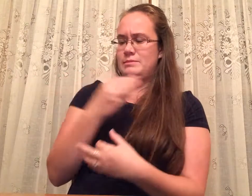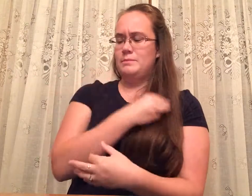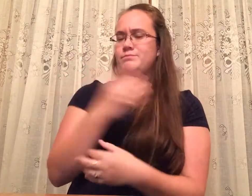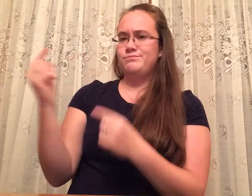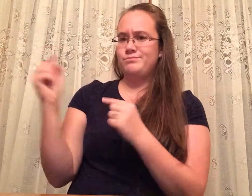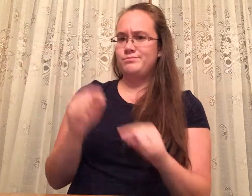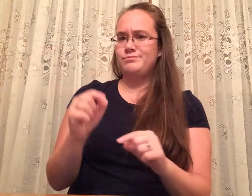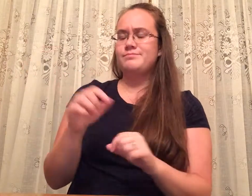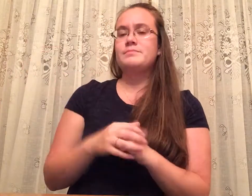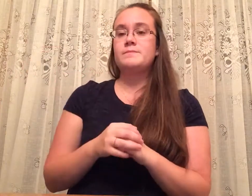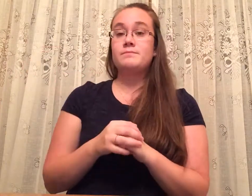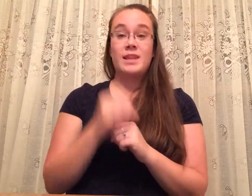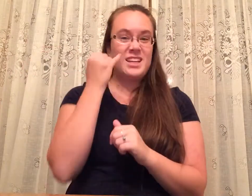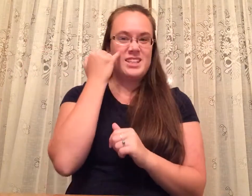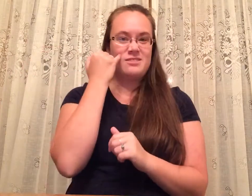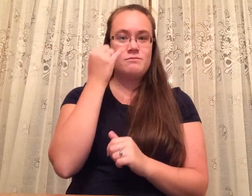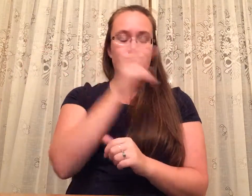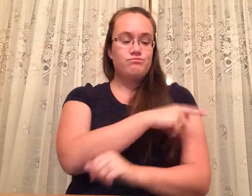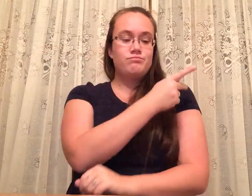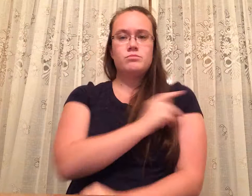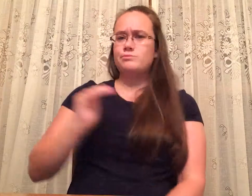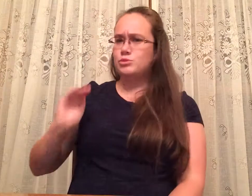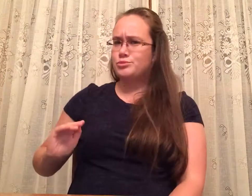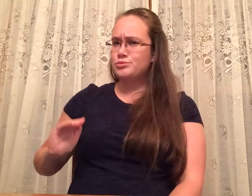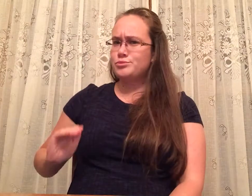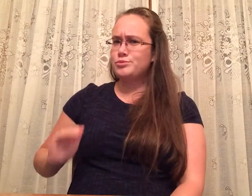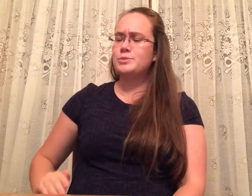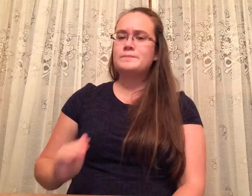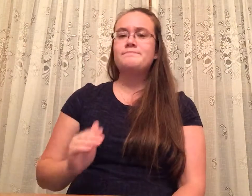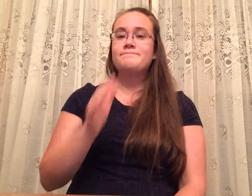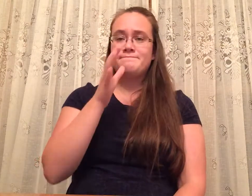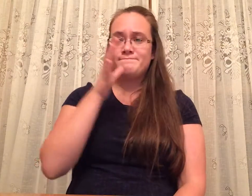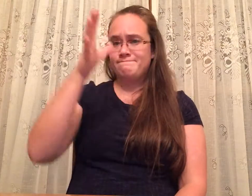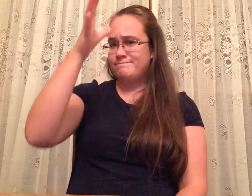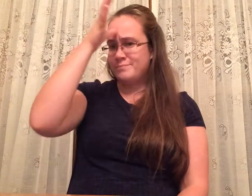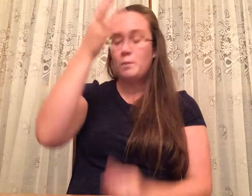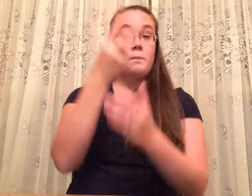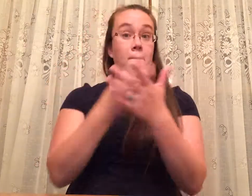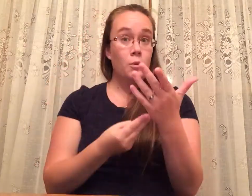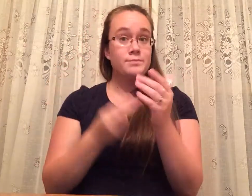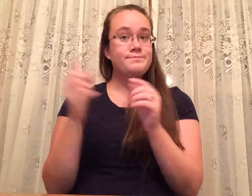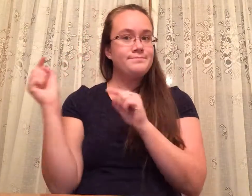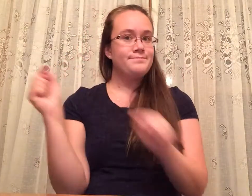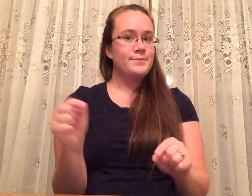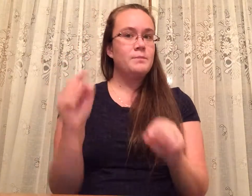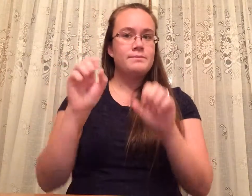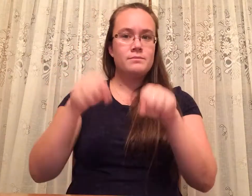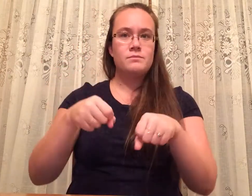may enter the recovery area. The recovery nurse will go over your post-operative instructions. These include the different